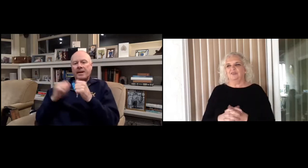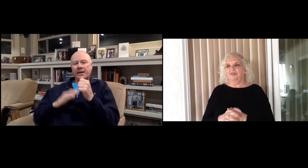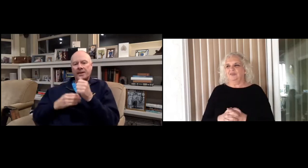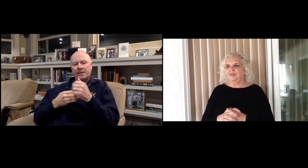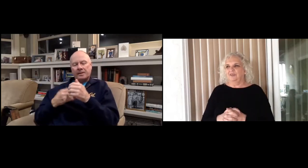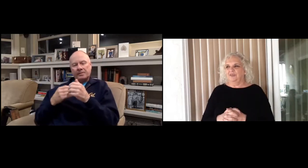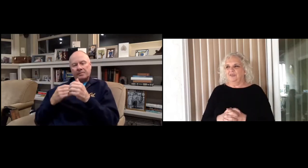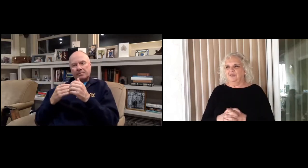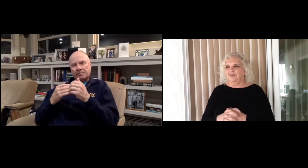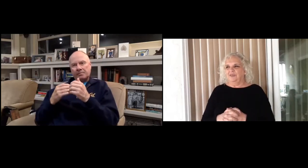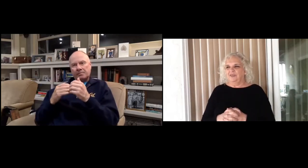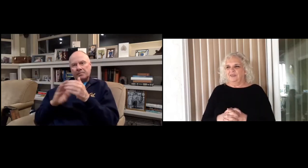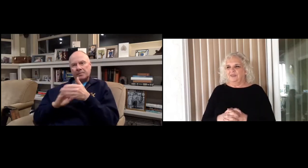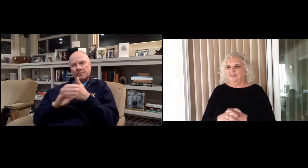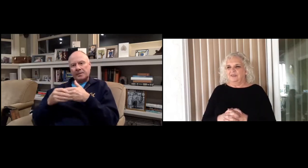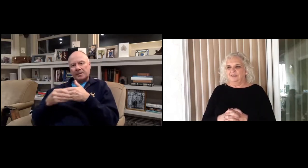a